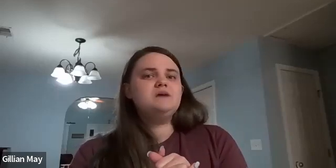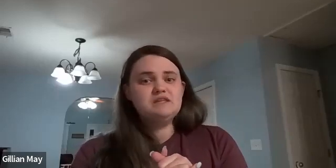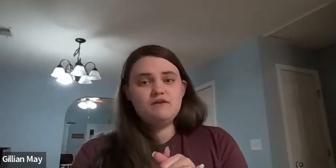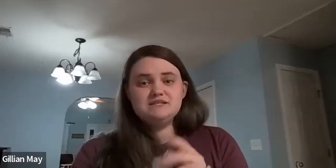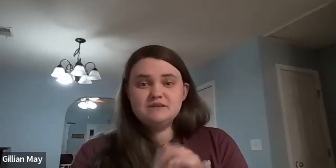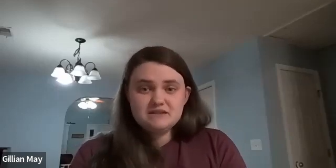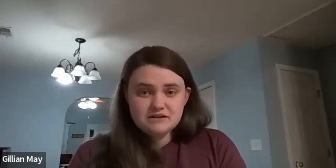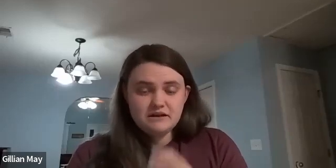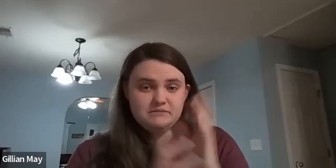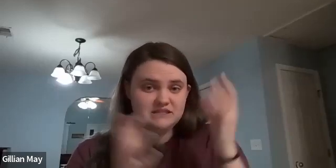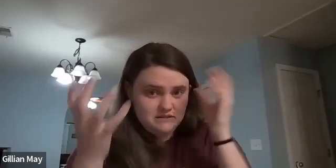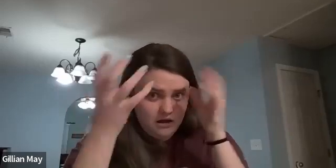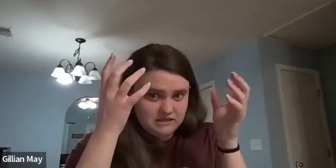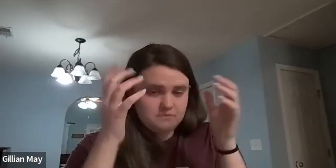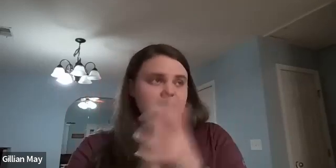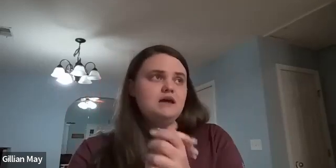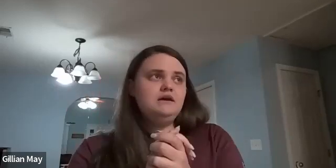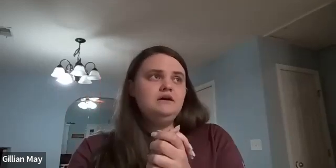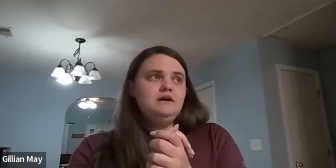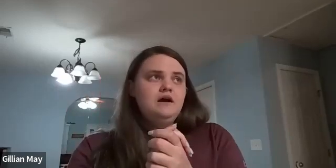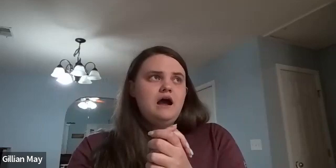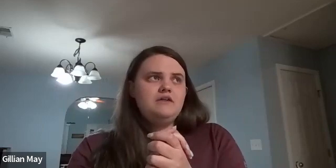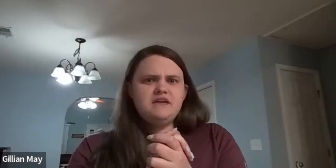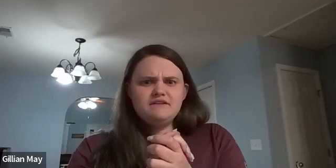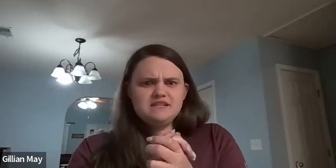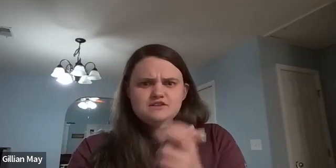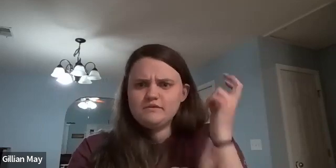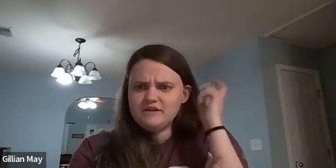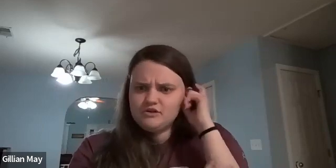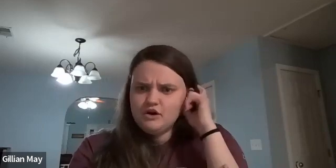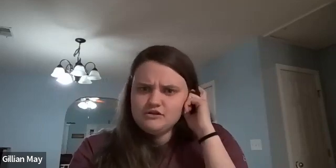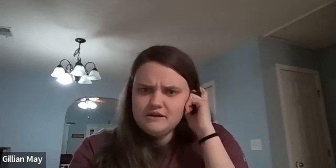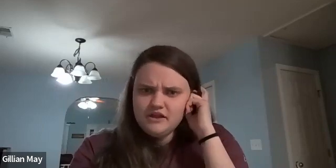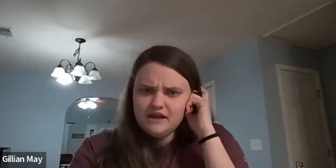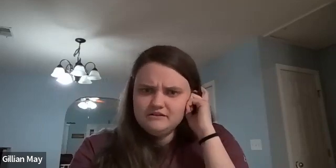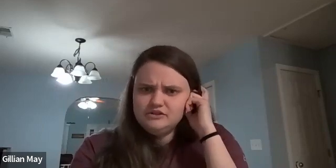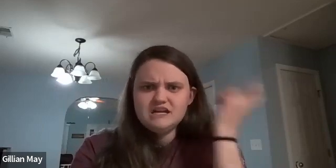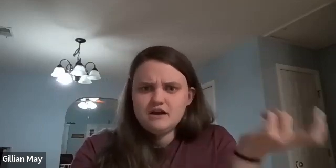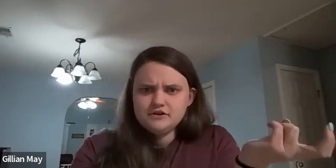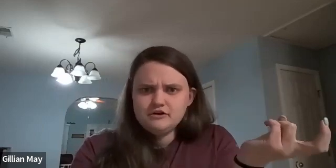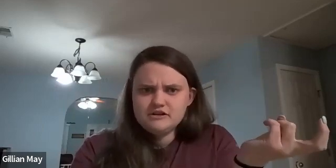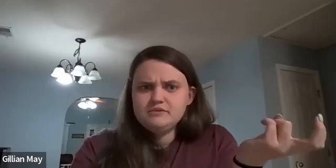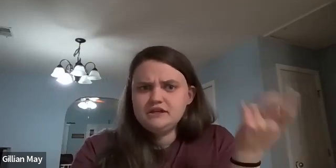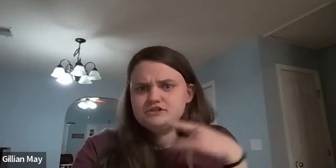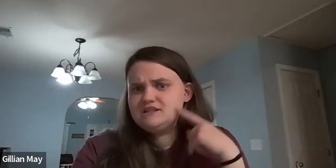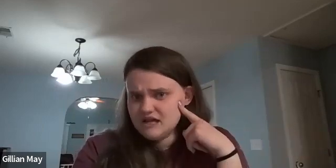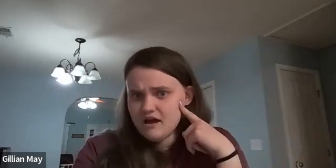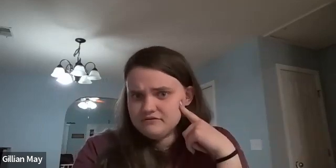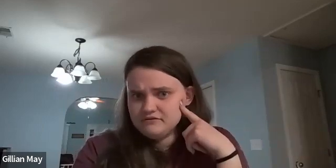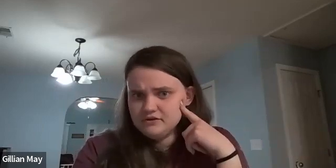they'll have these misconcepts. Like, I think I've said this before, like with a cochlear implant, you take off your cochlear implant, you're still deaf. You